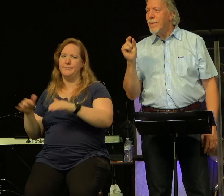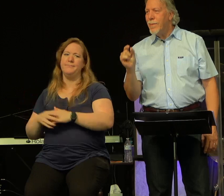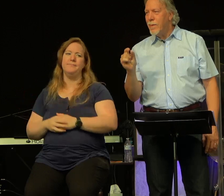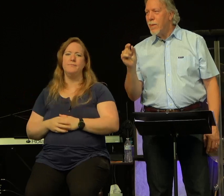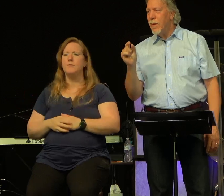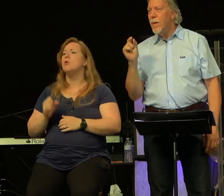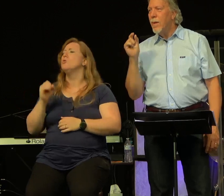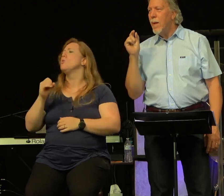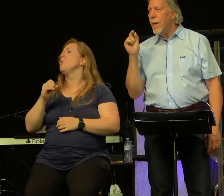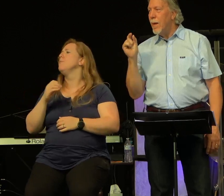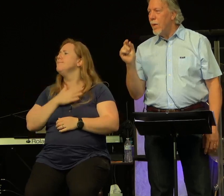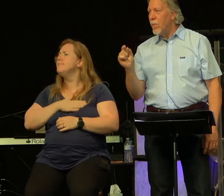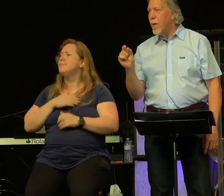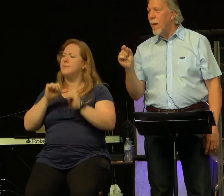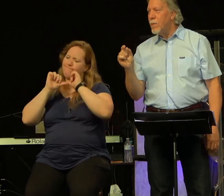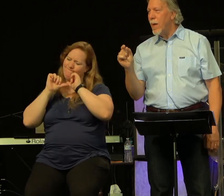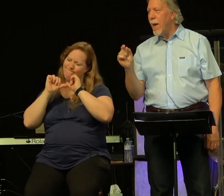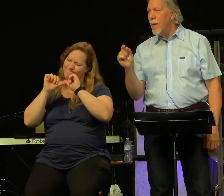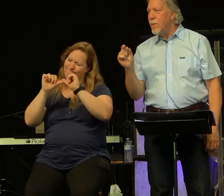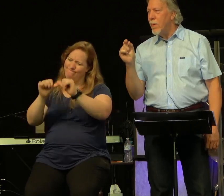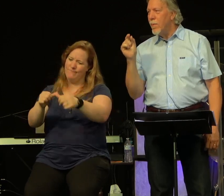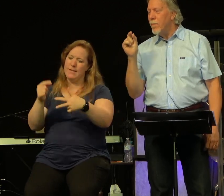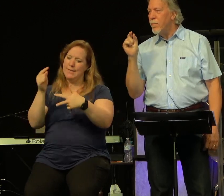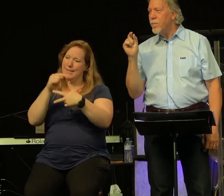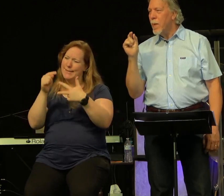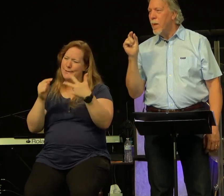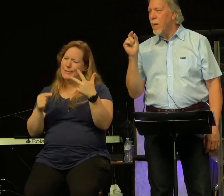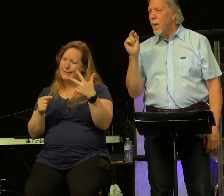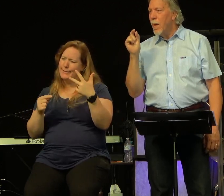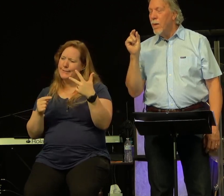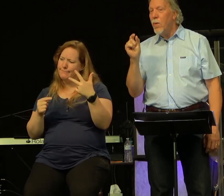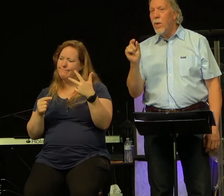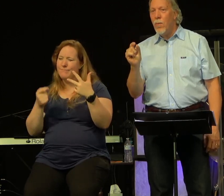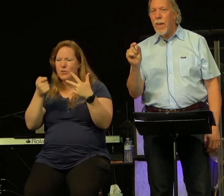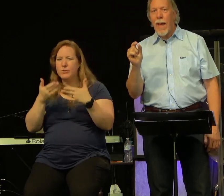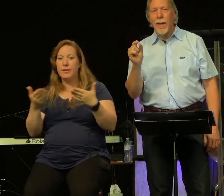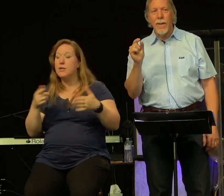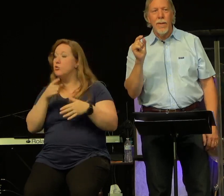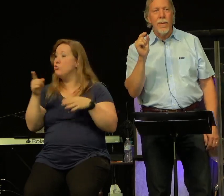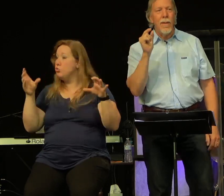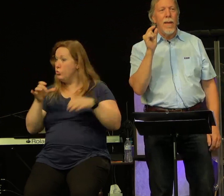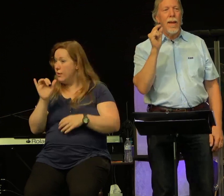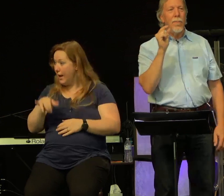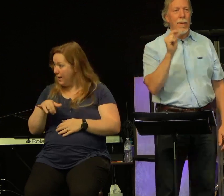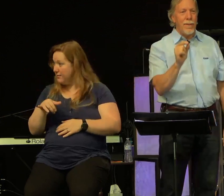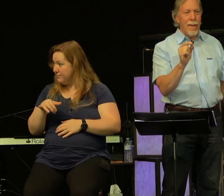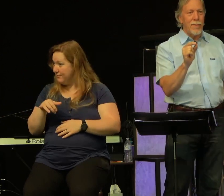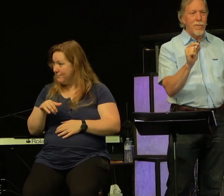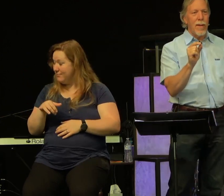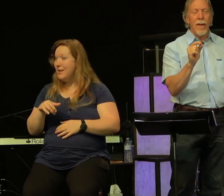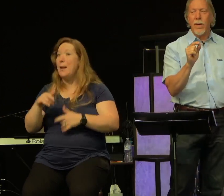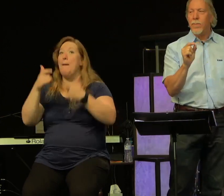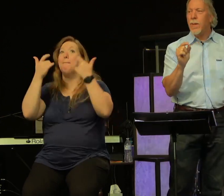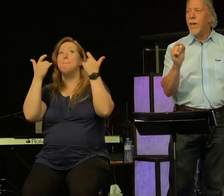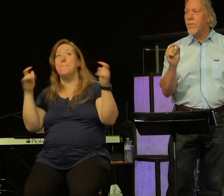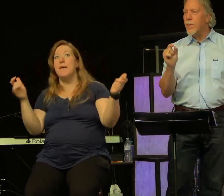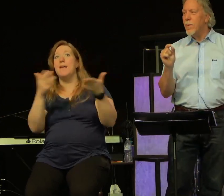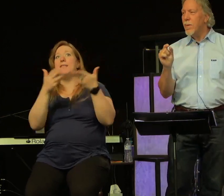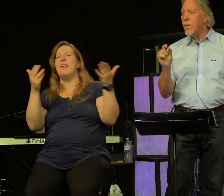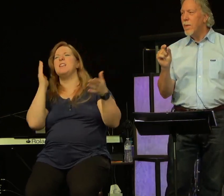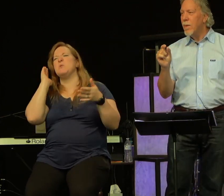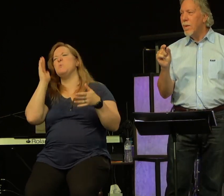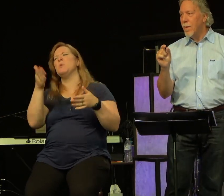Be consistent in the little things, dads. You do that, and the big things will take care of